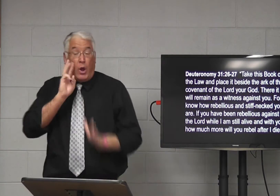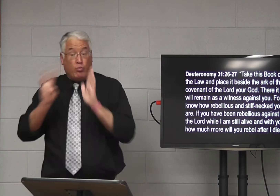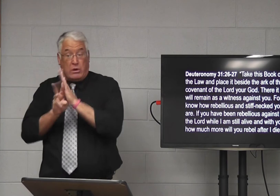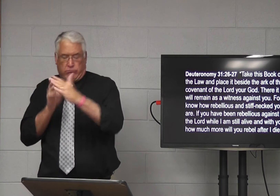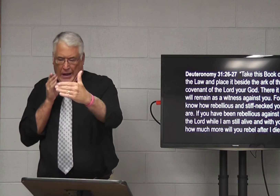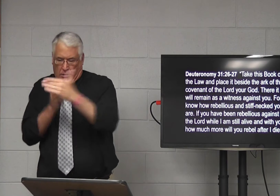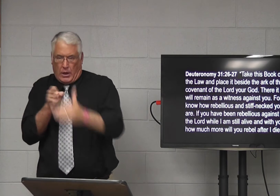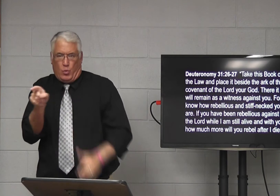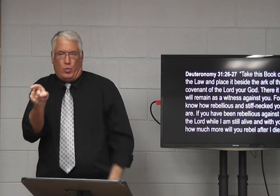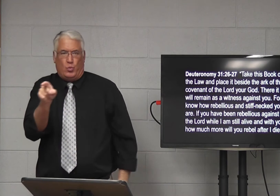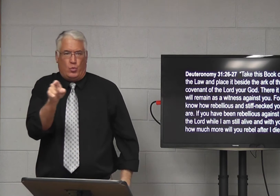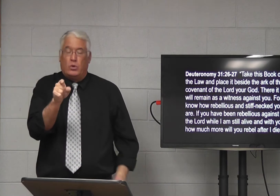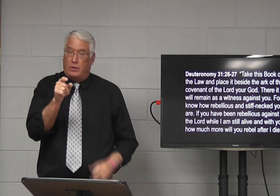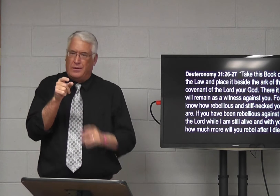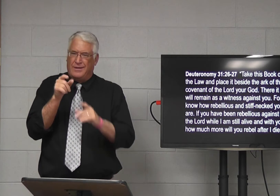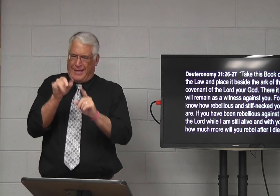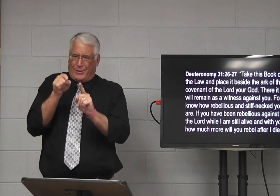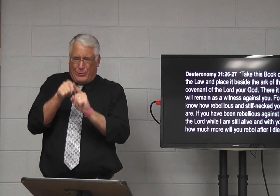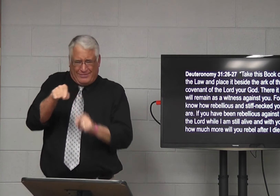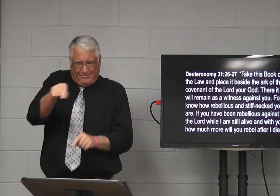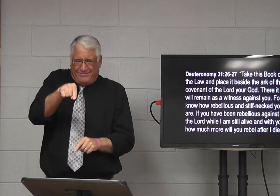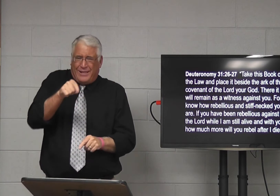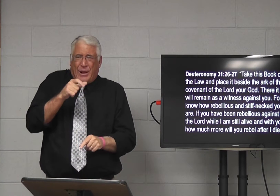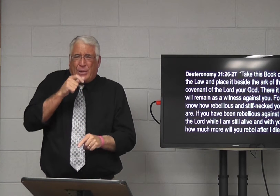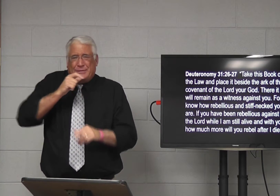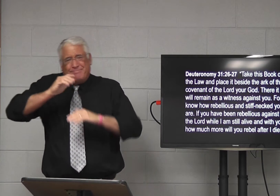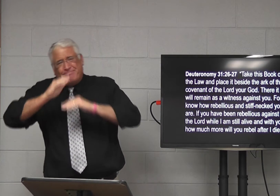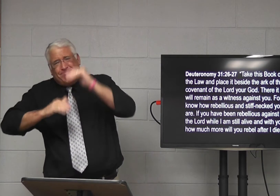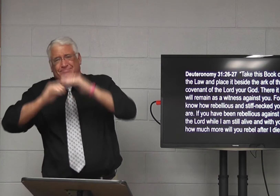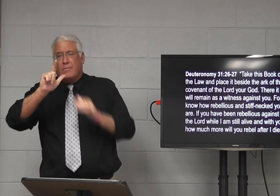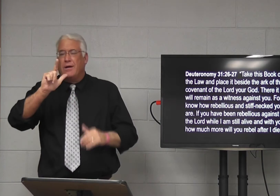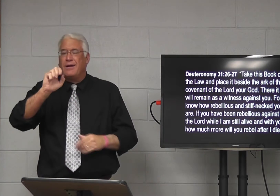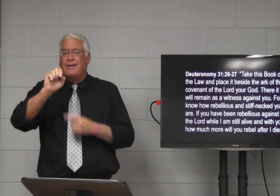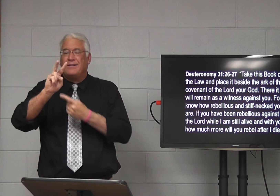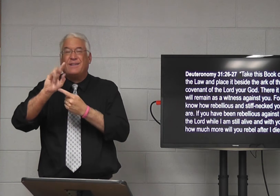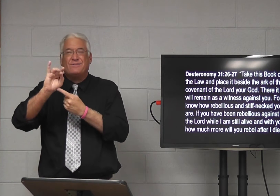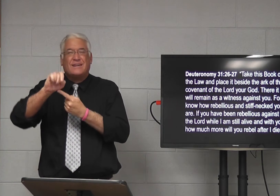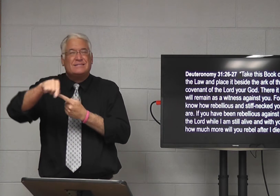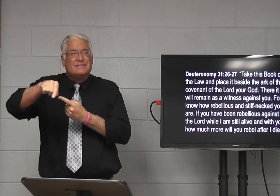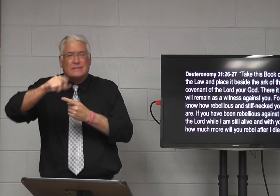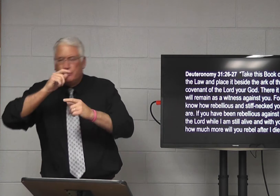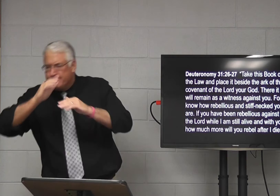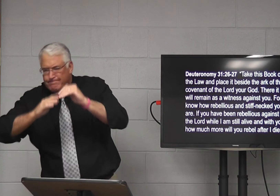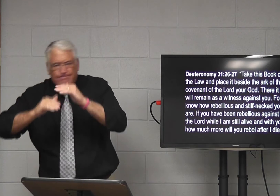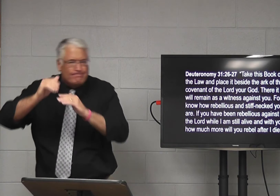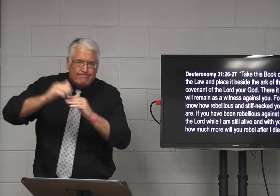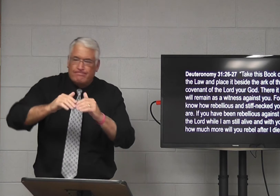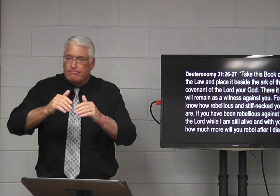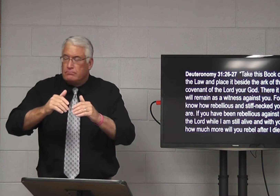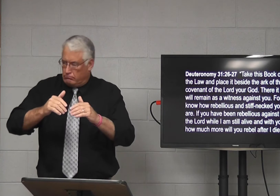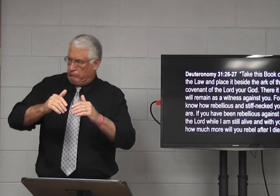Against you, a witness against you. You know, the Levites who built the